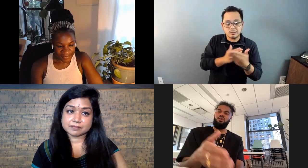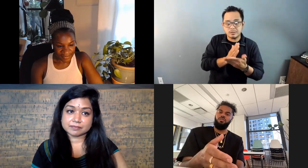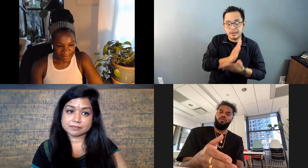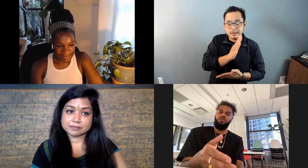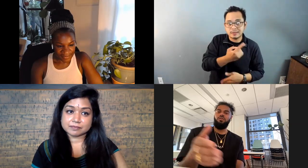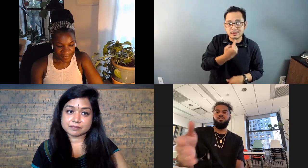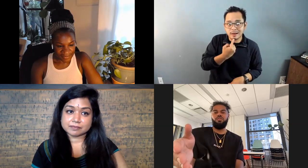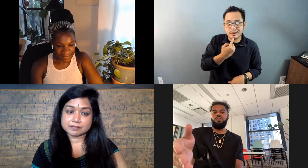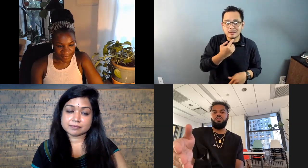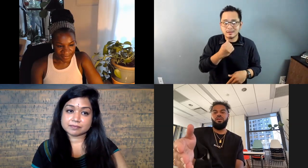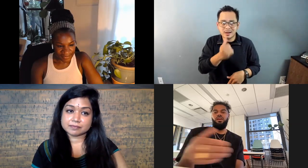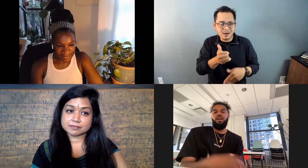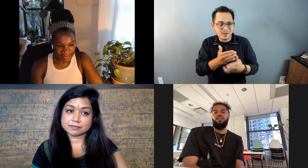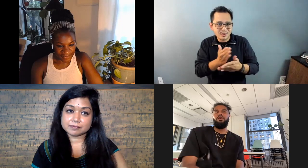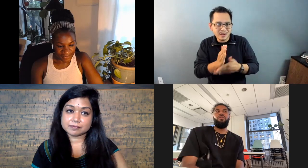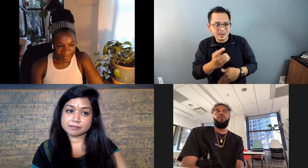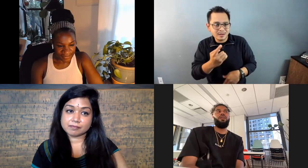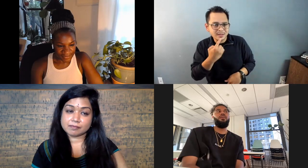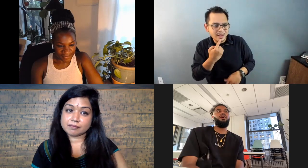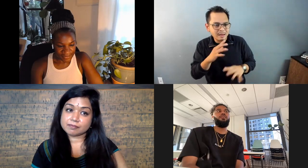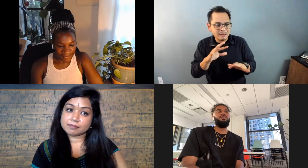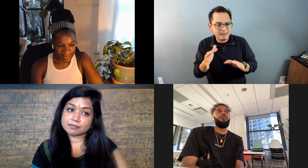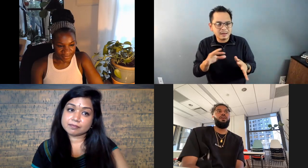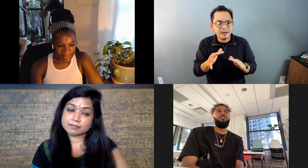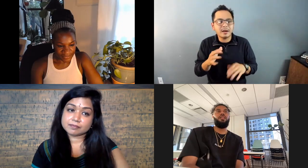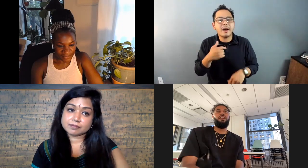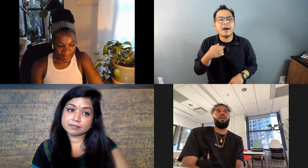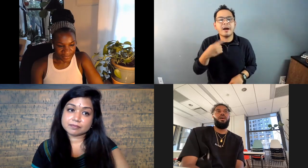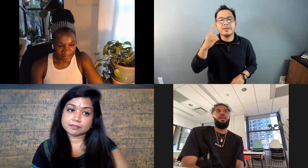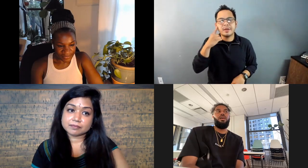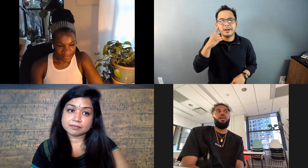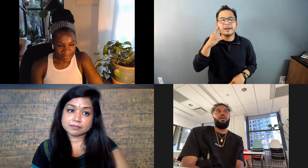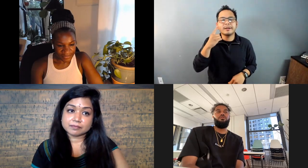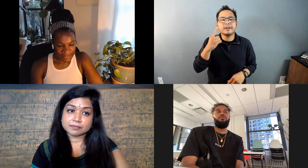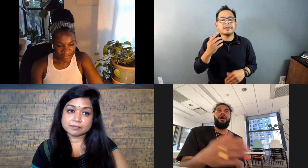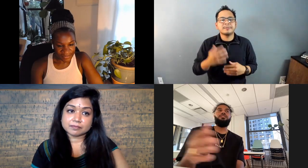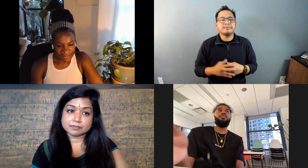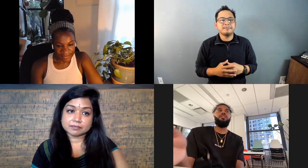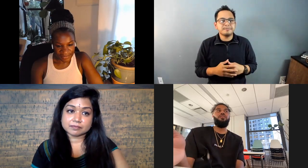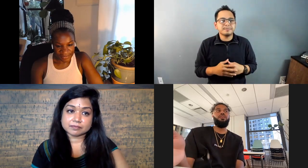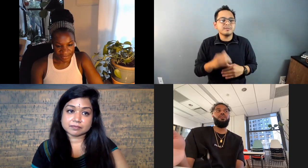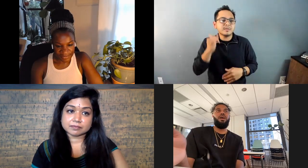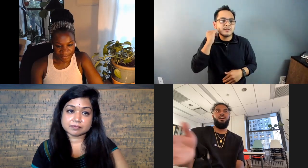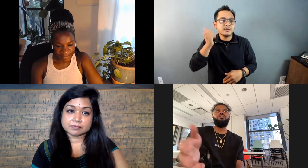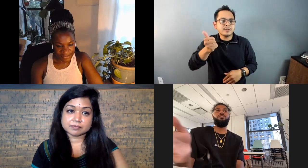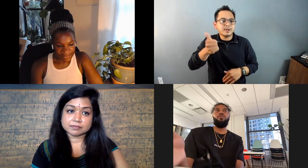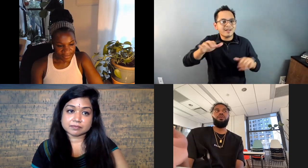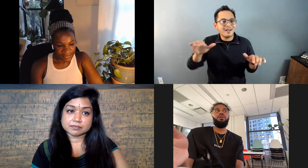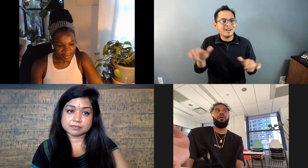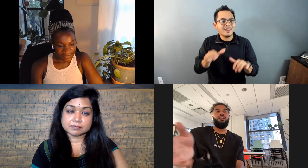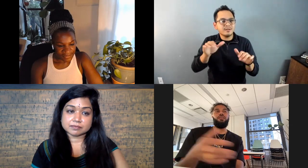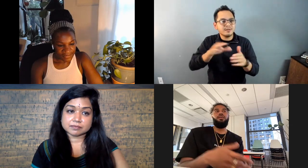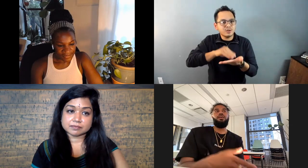Islander Heritage Month or whatever that, whatever it's called. And Mhm. yeah, I do think it's wild dangerous to like group that stuff. And yeah, that's why I